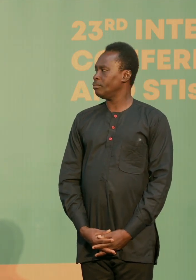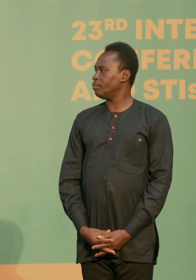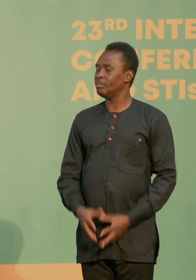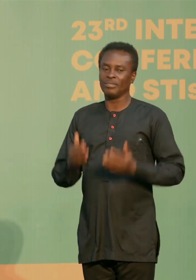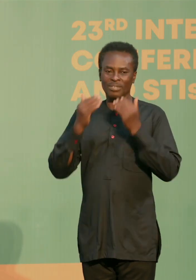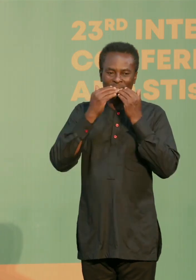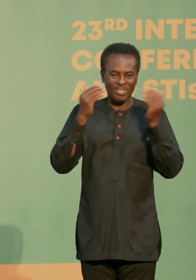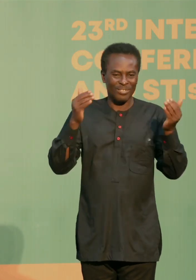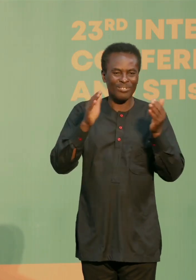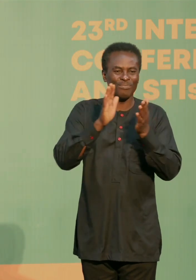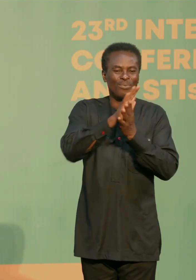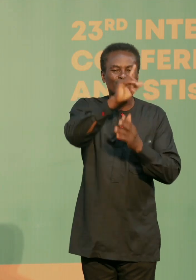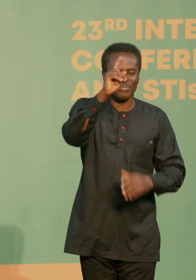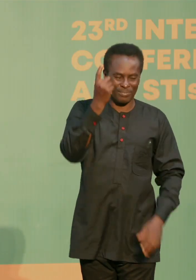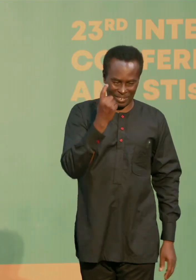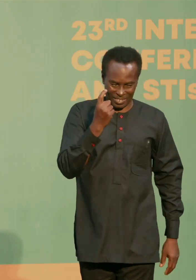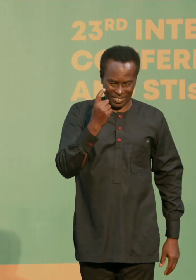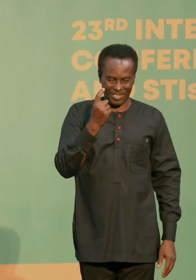Merci pour vos questions.